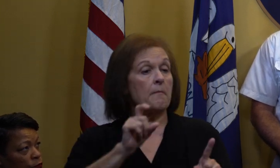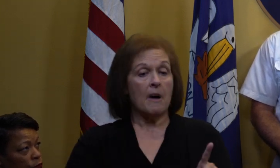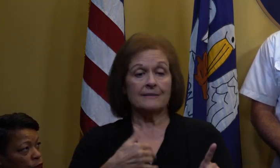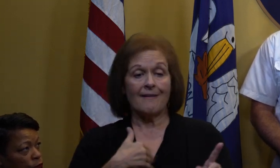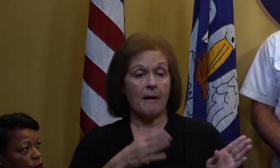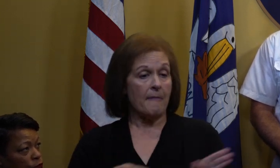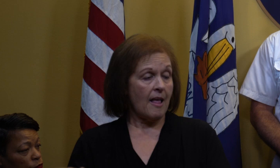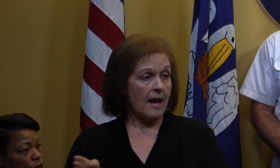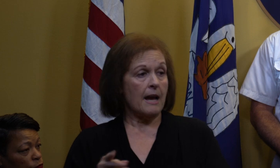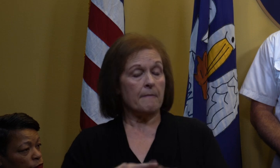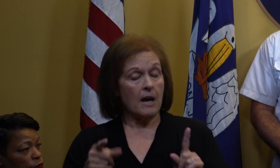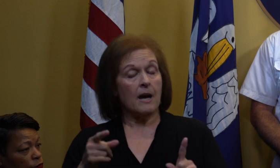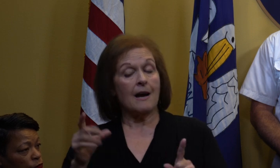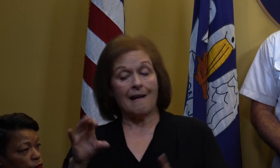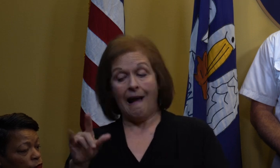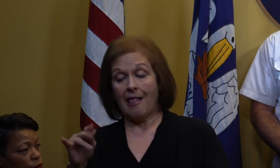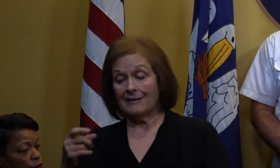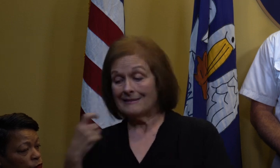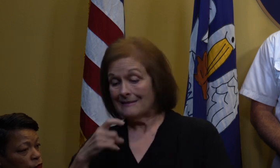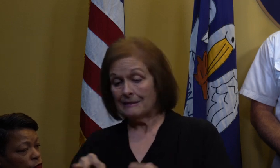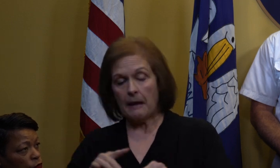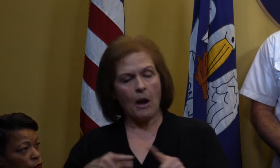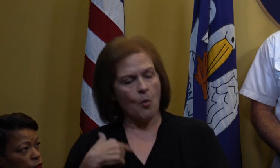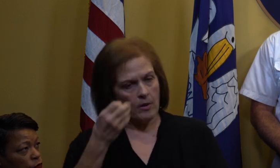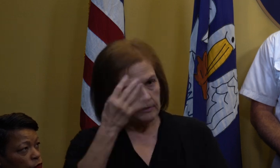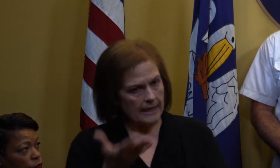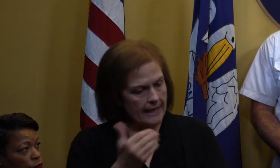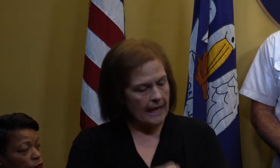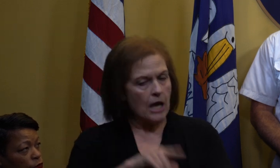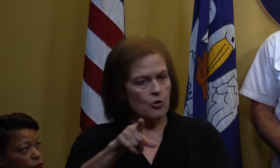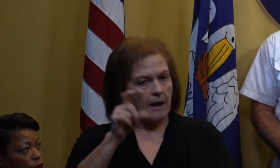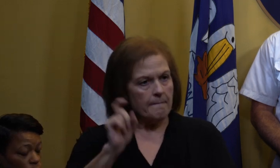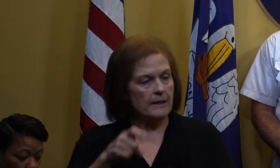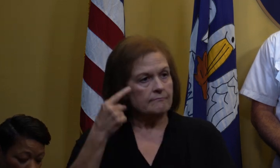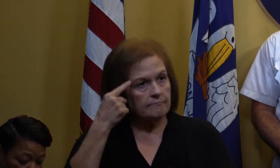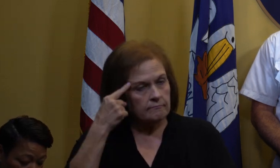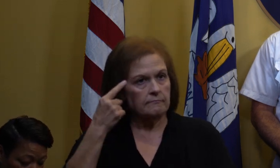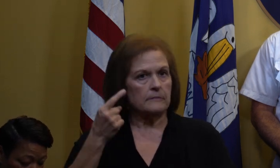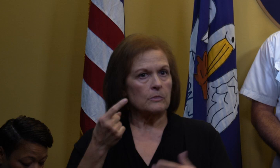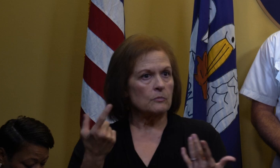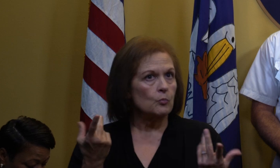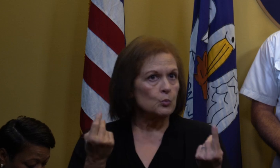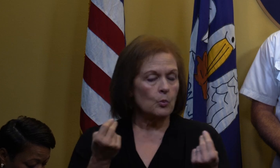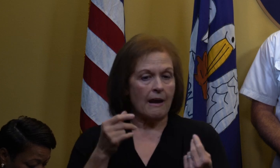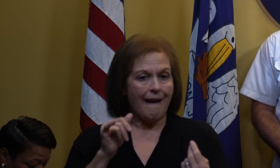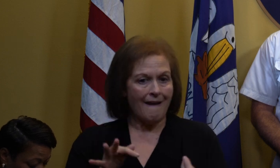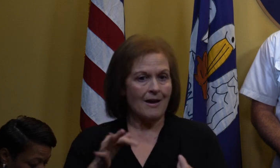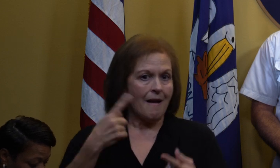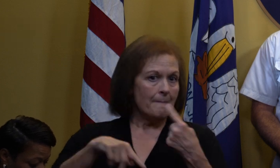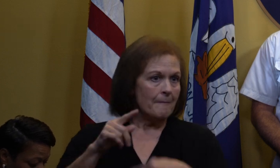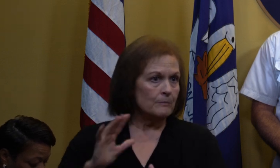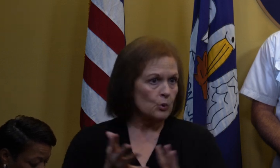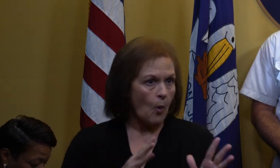Colin talked about it, but I want to reinforce it because it's so important about thinking through what you are going to do if a storm comes. Put a little